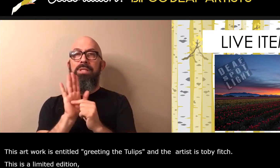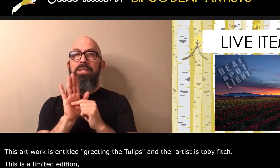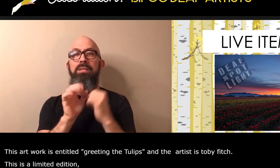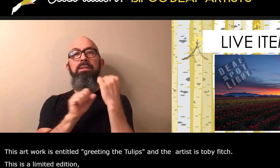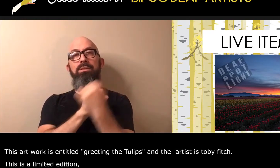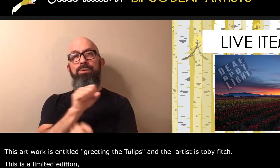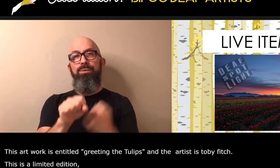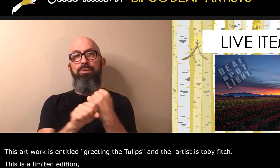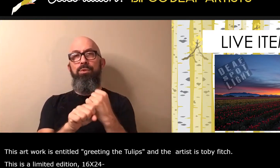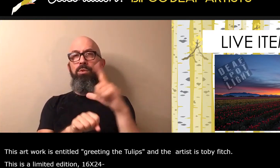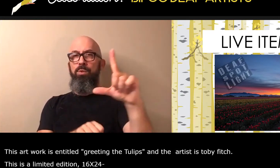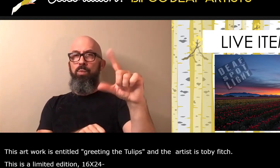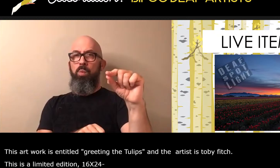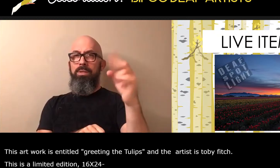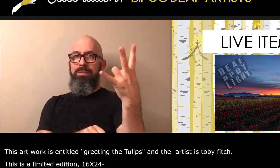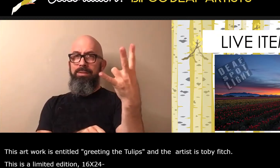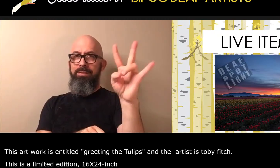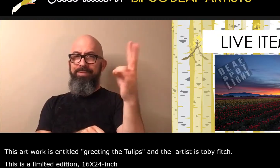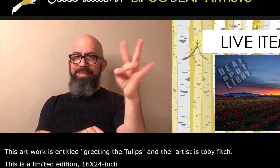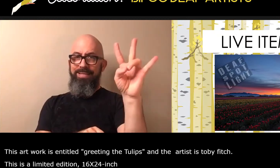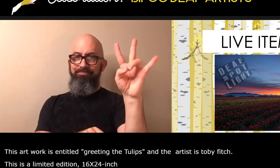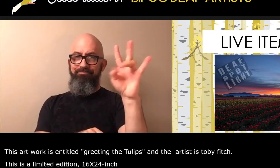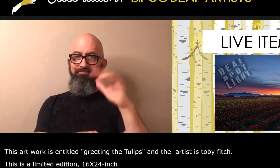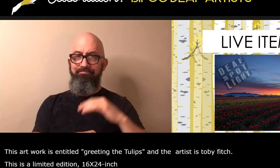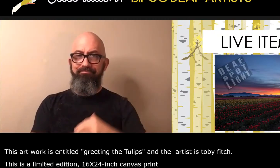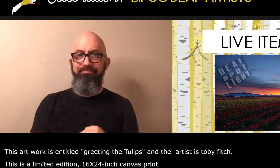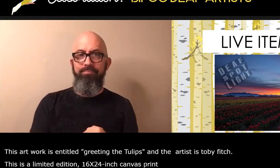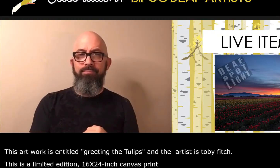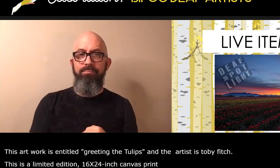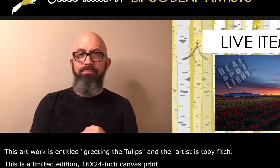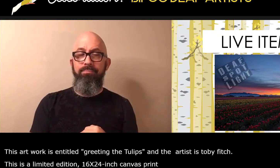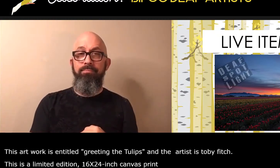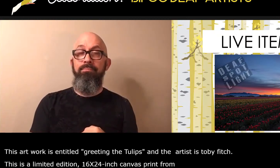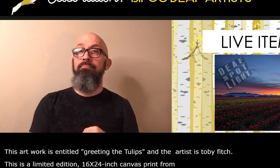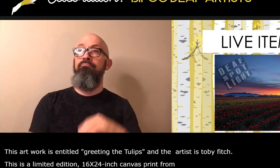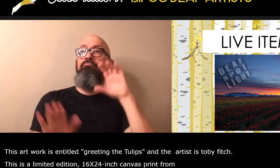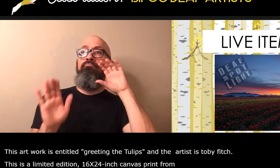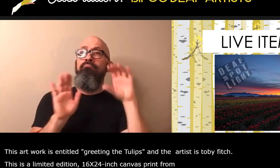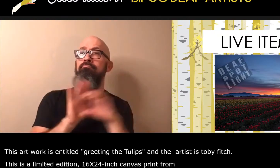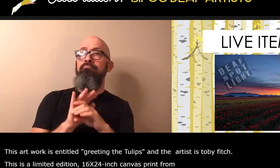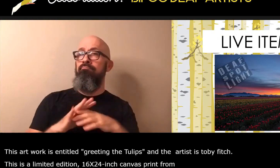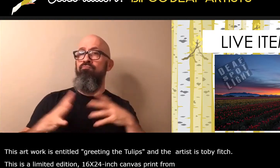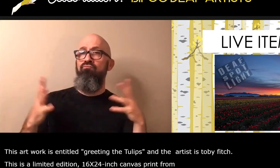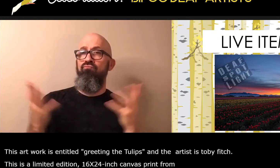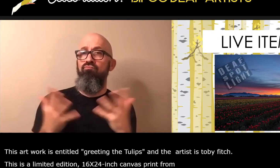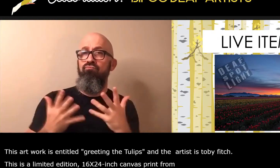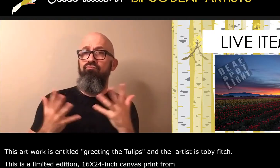canvas print from 2017.